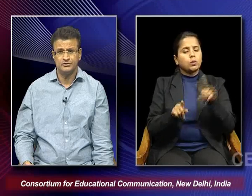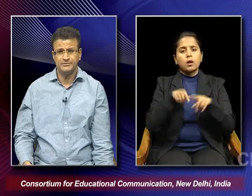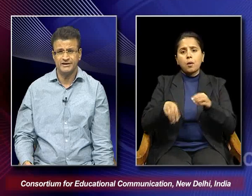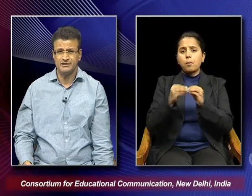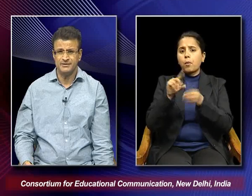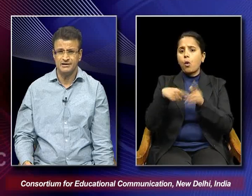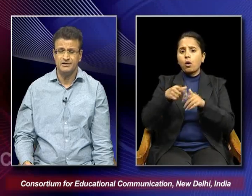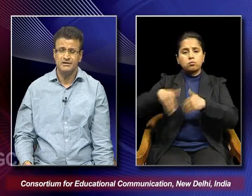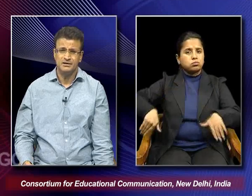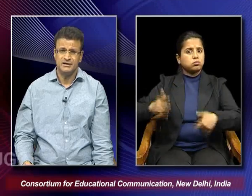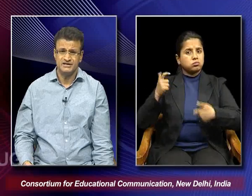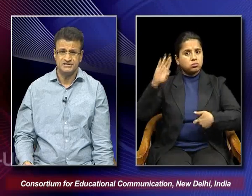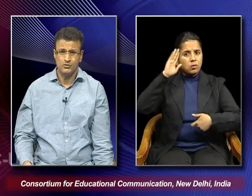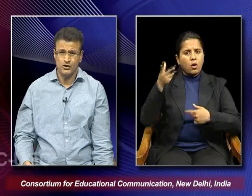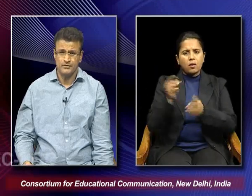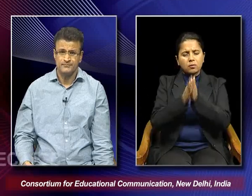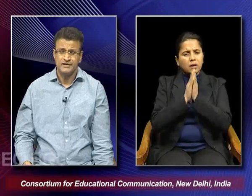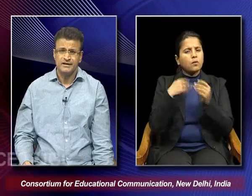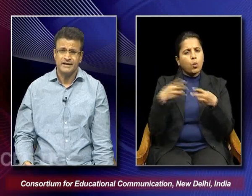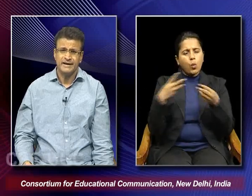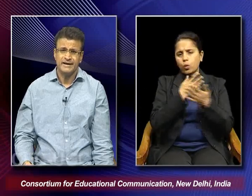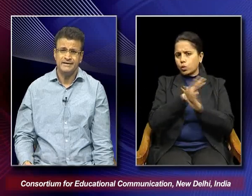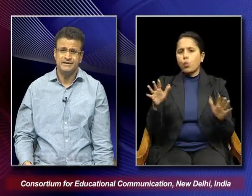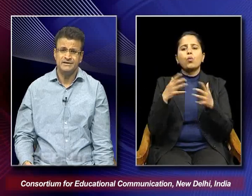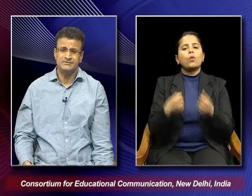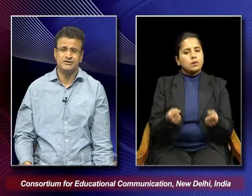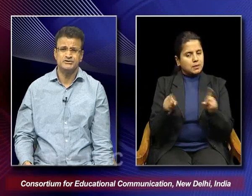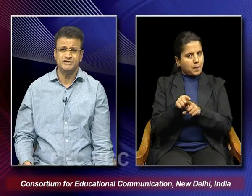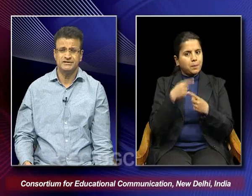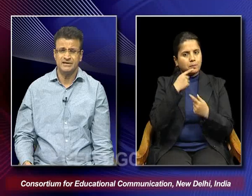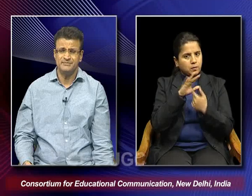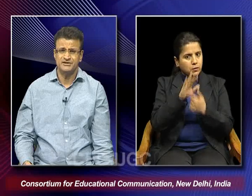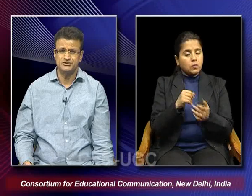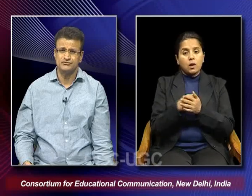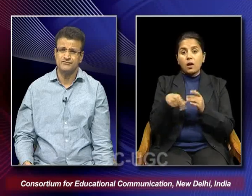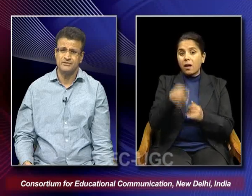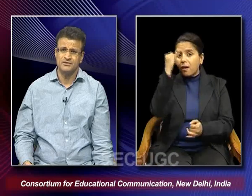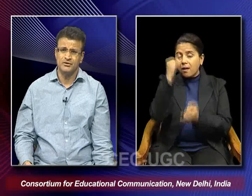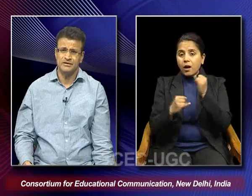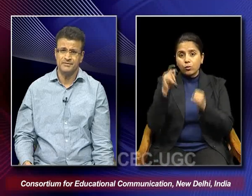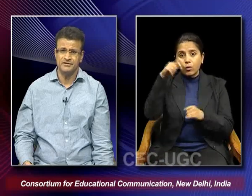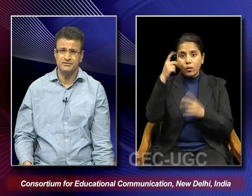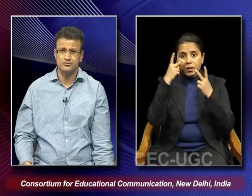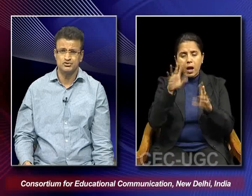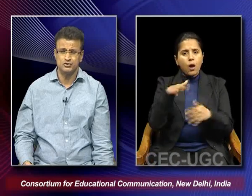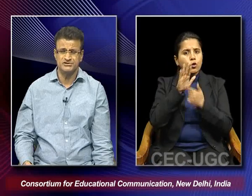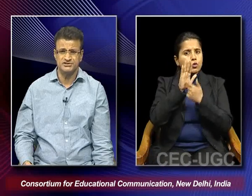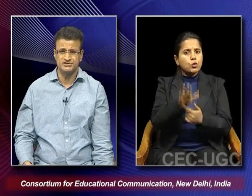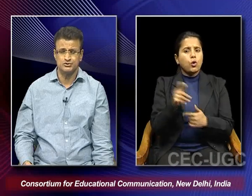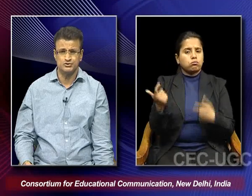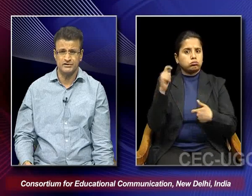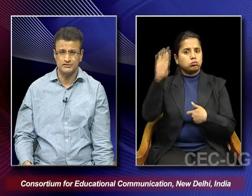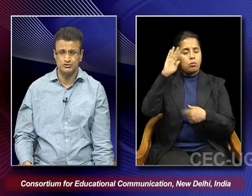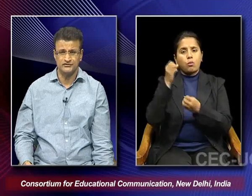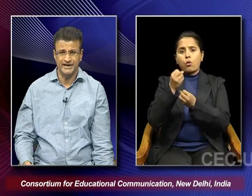intended to make an appeal against the war. And when you see the climax of the film, how it depicted the most soldiers,